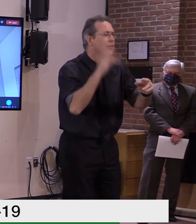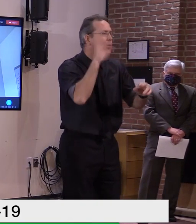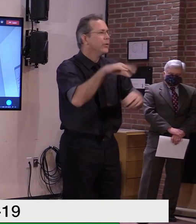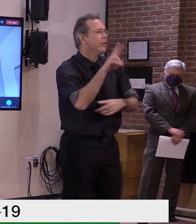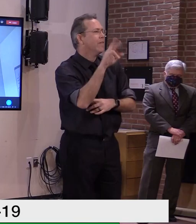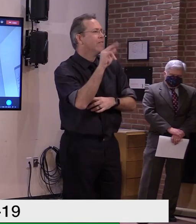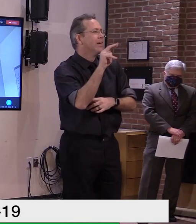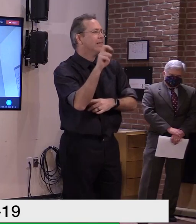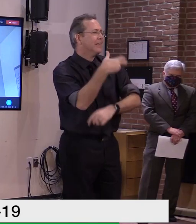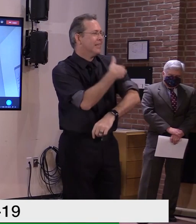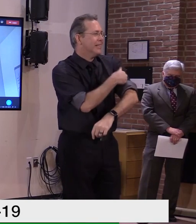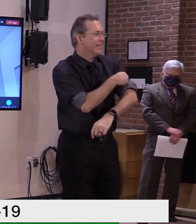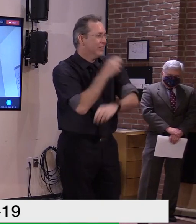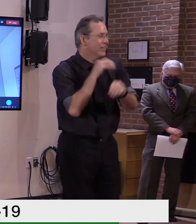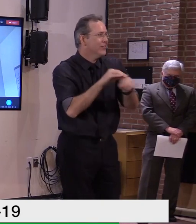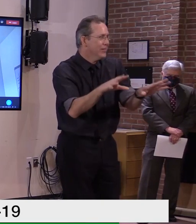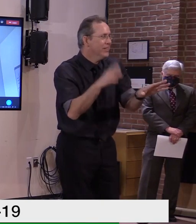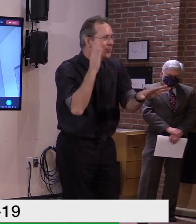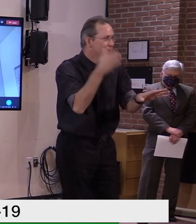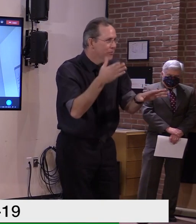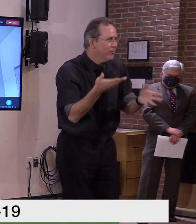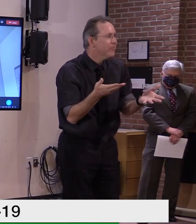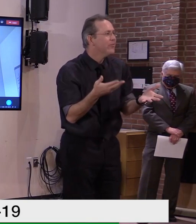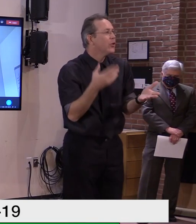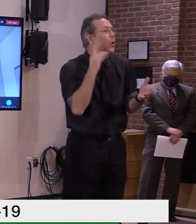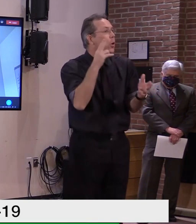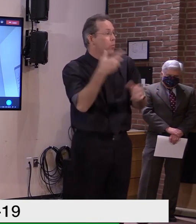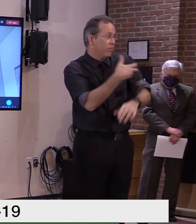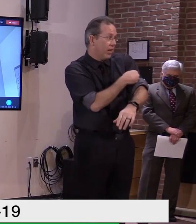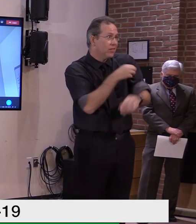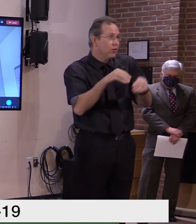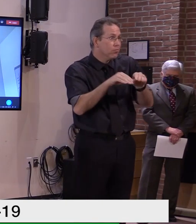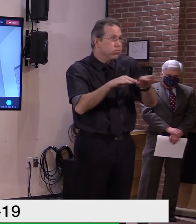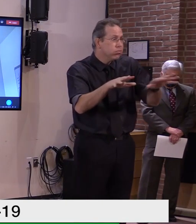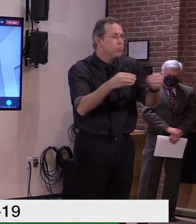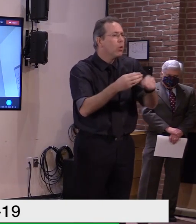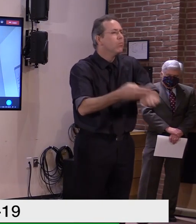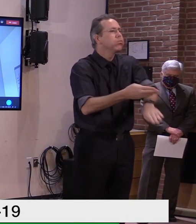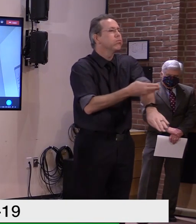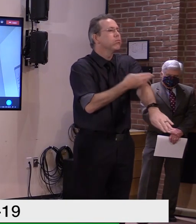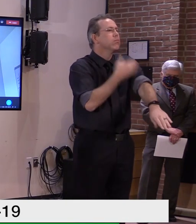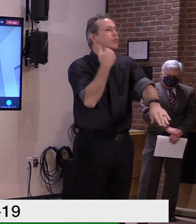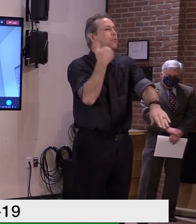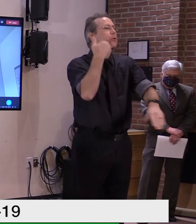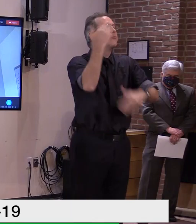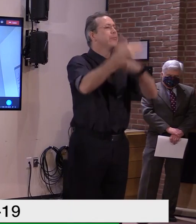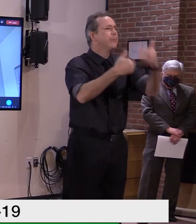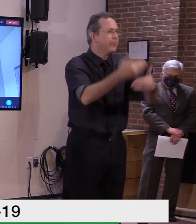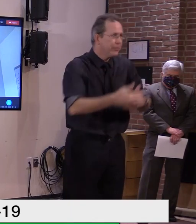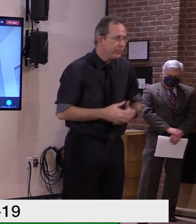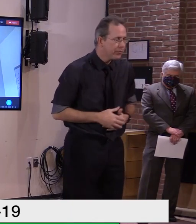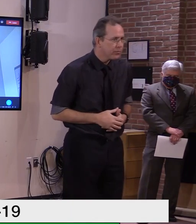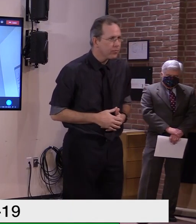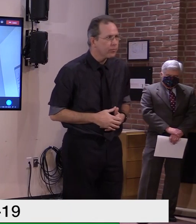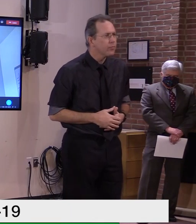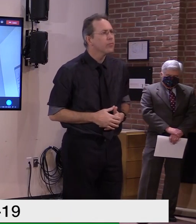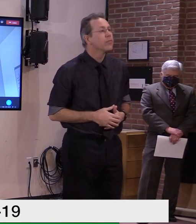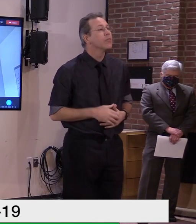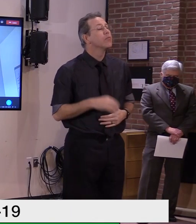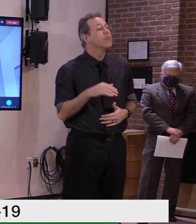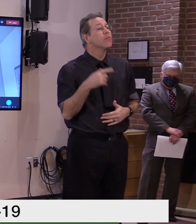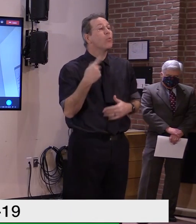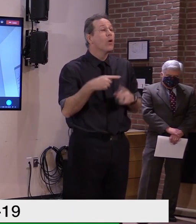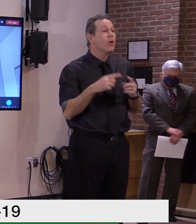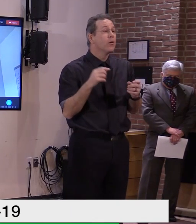When students return from the holiday vacations, many schools will be returning to some form of hybrid learning. Some schools, in anticipation